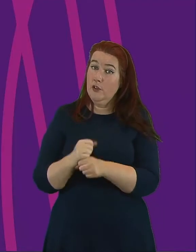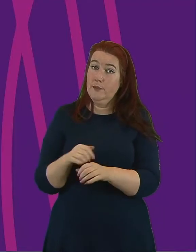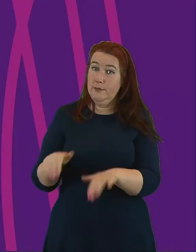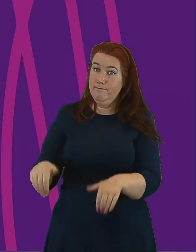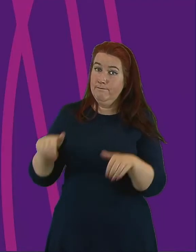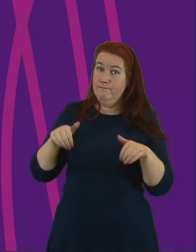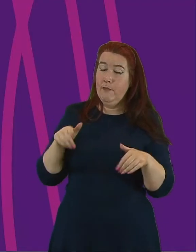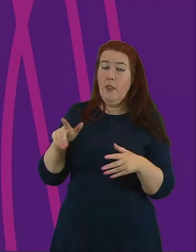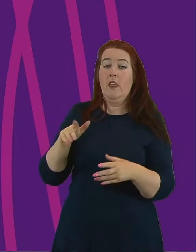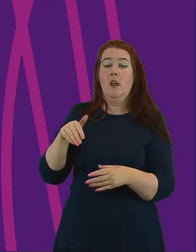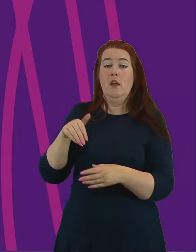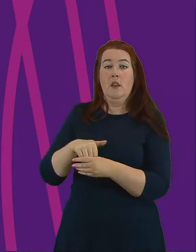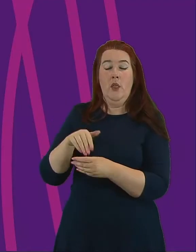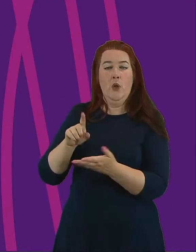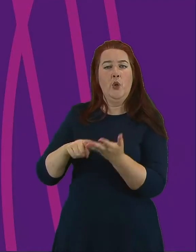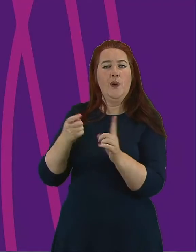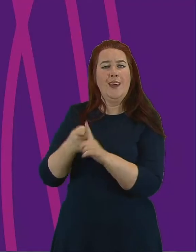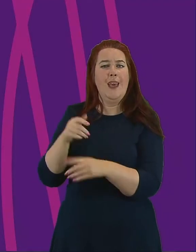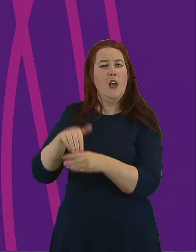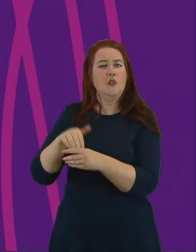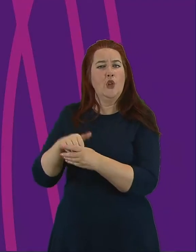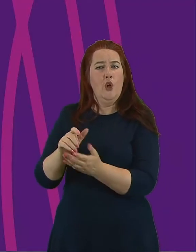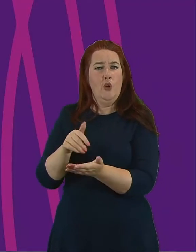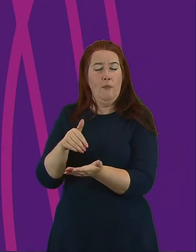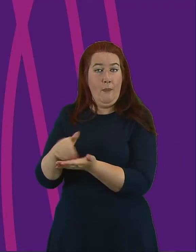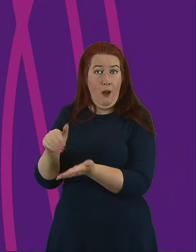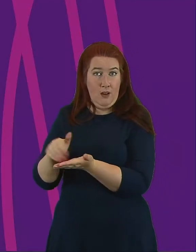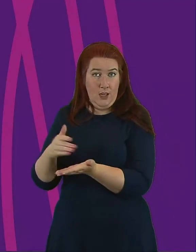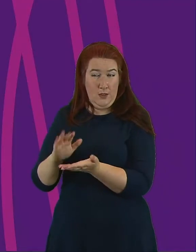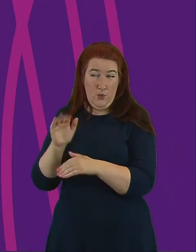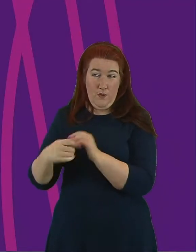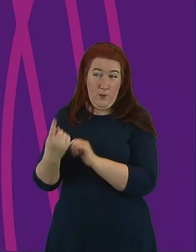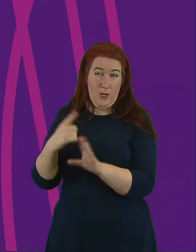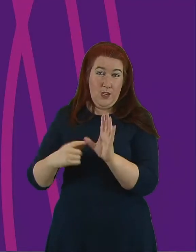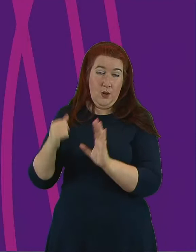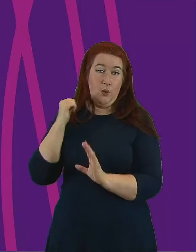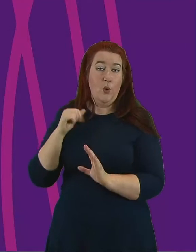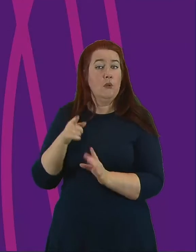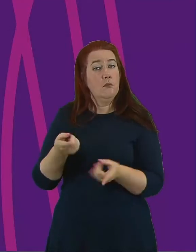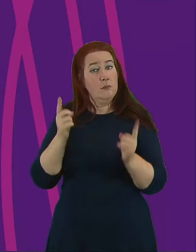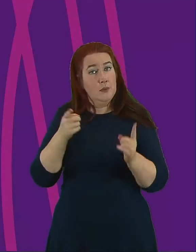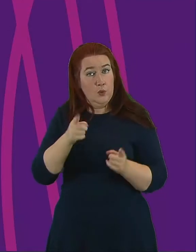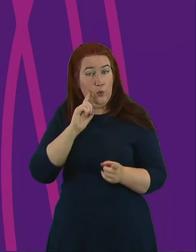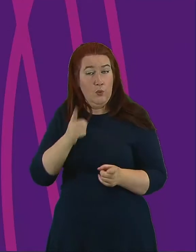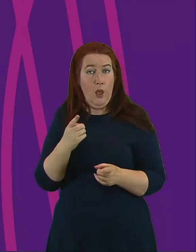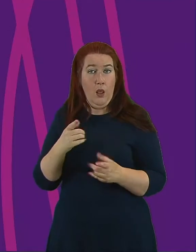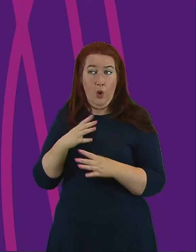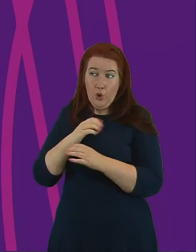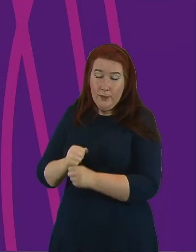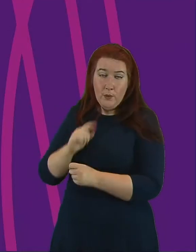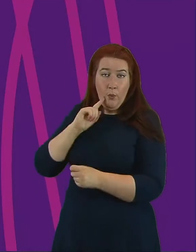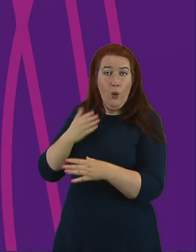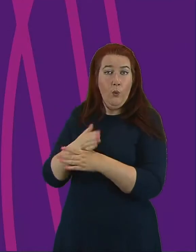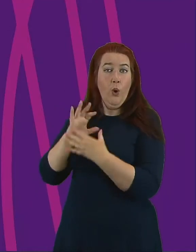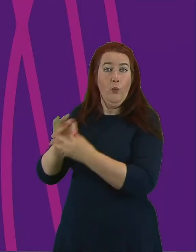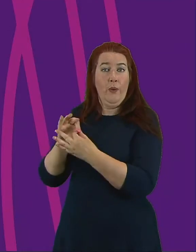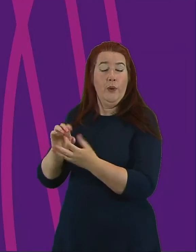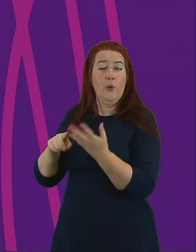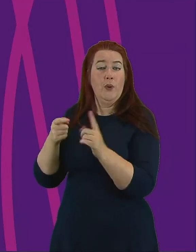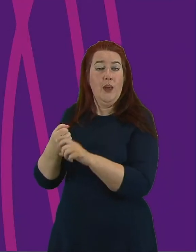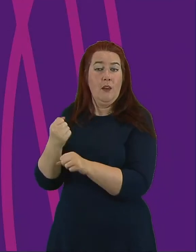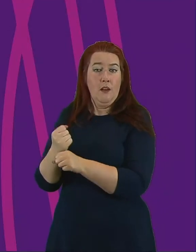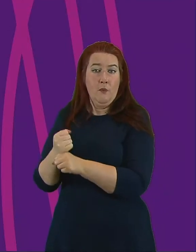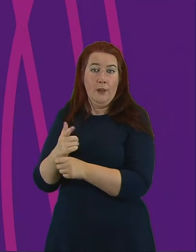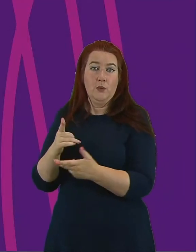internal market over a year ago, will the Cabinet Secretary commit to working with the UK Government to establish common frameworks that will